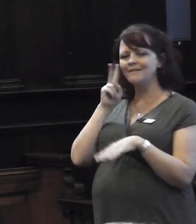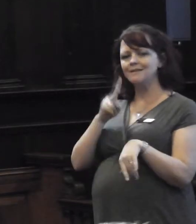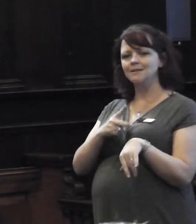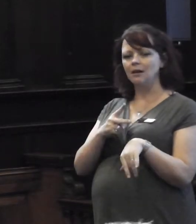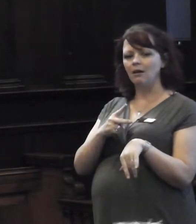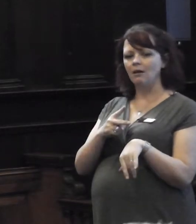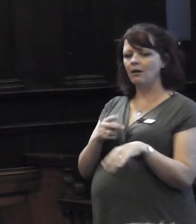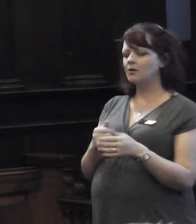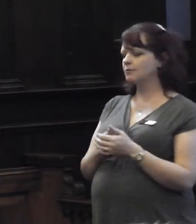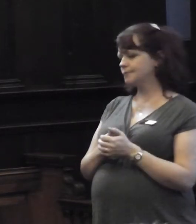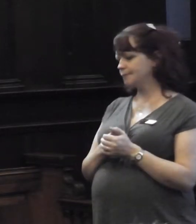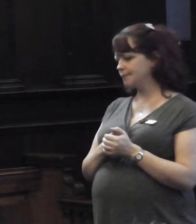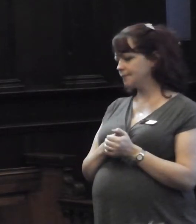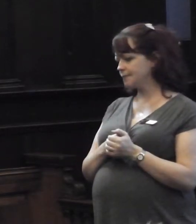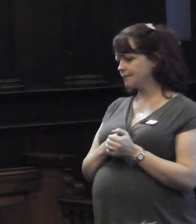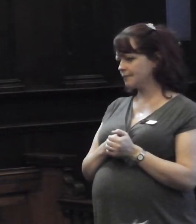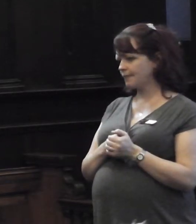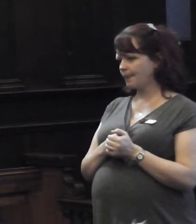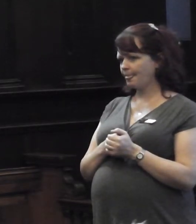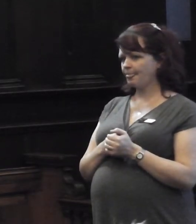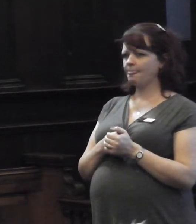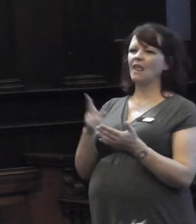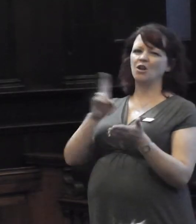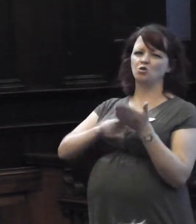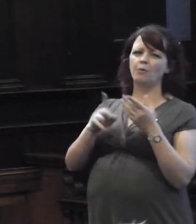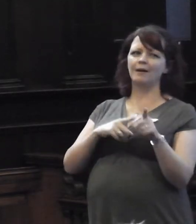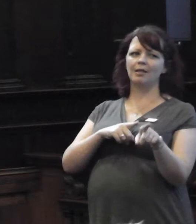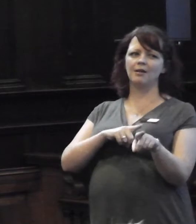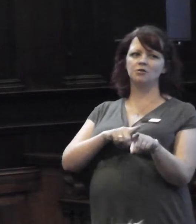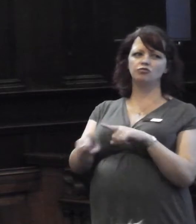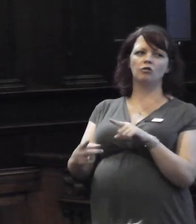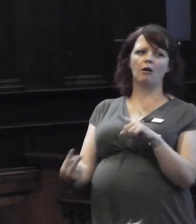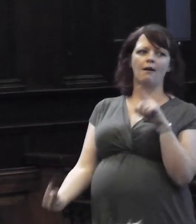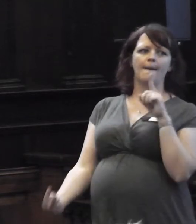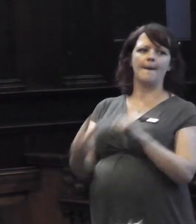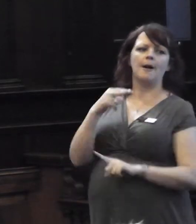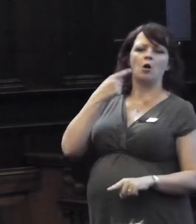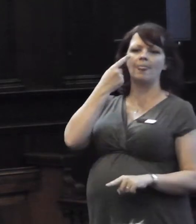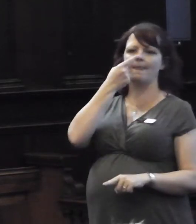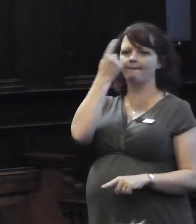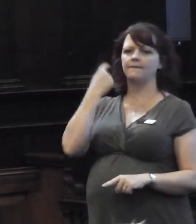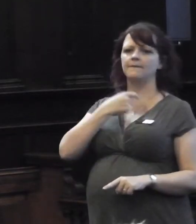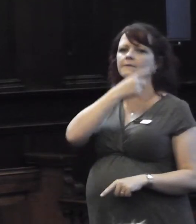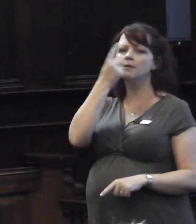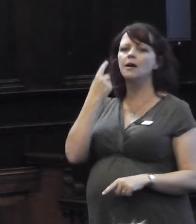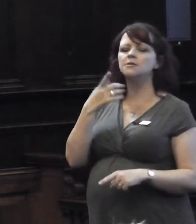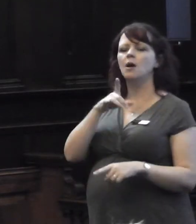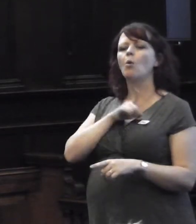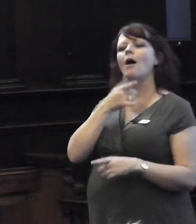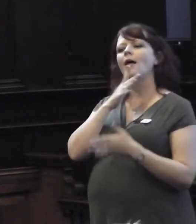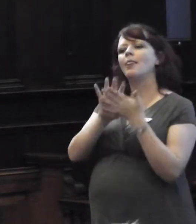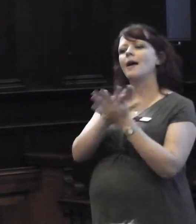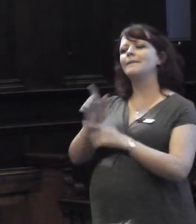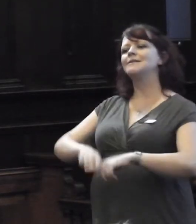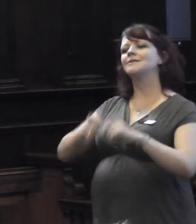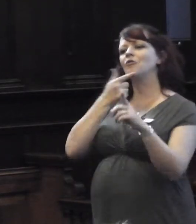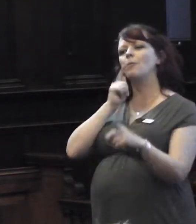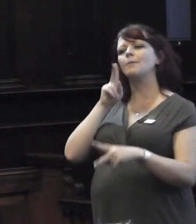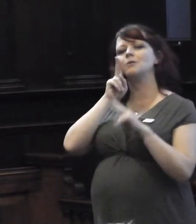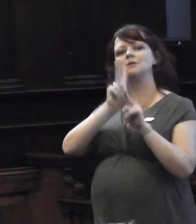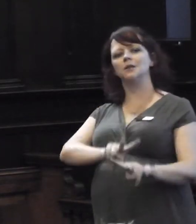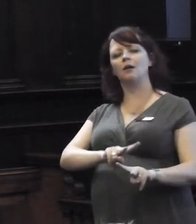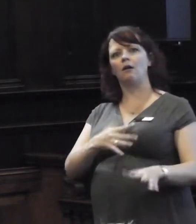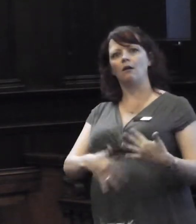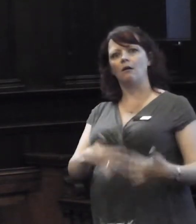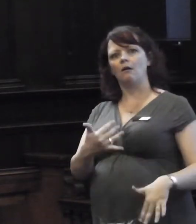the target is the face, where both the scar and the message it represents